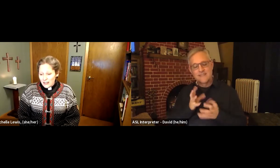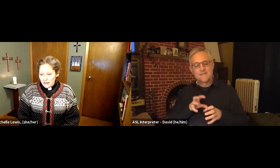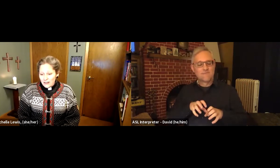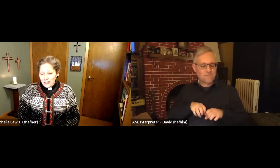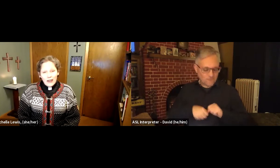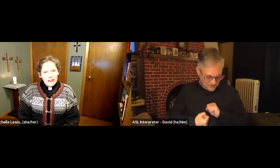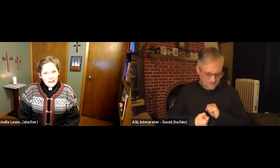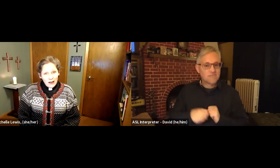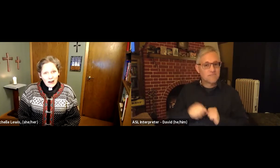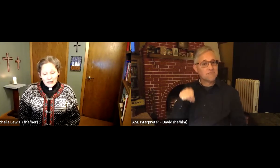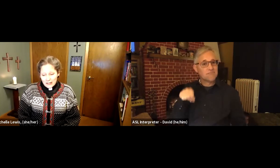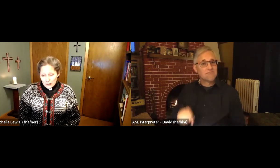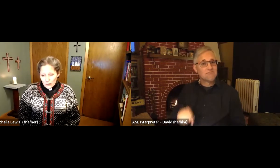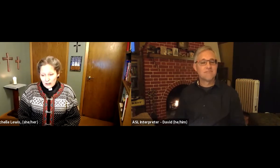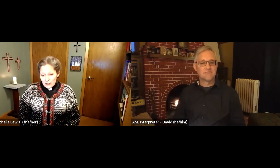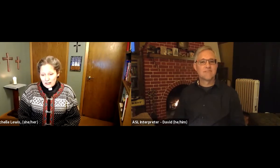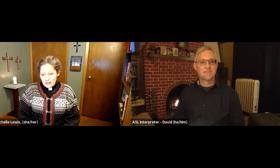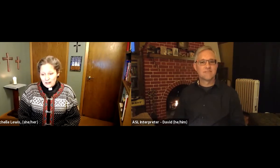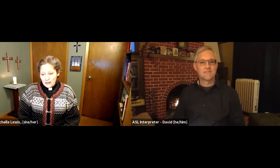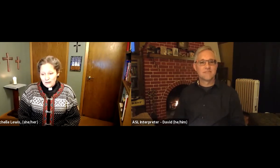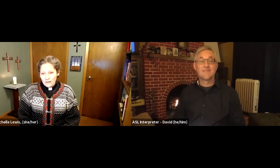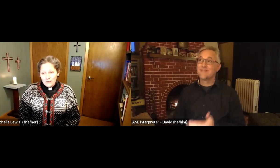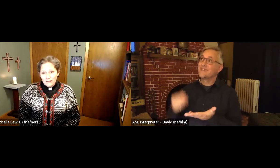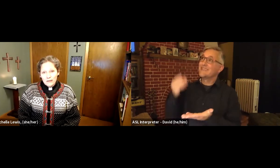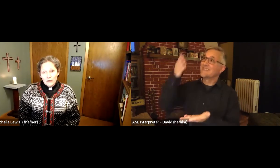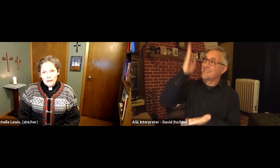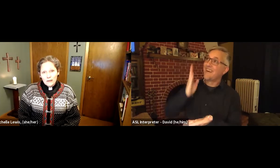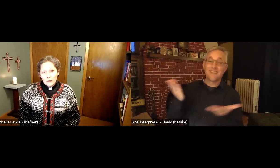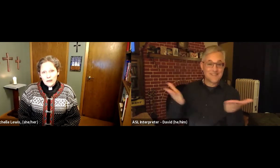And even as God is with us,